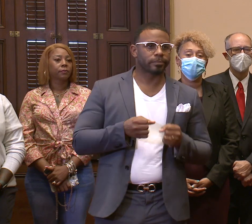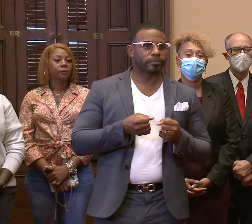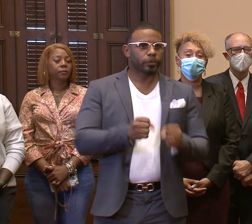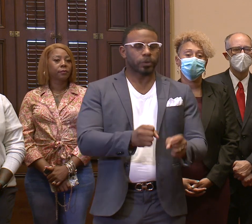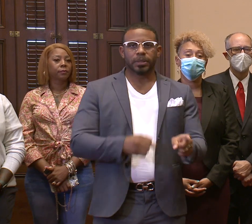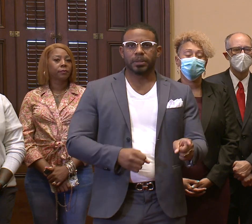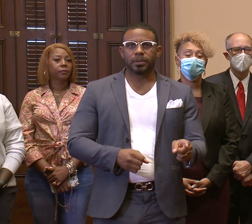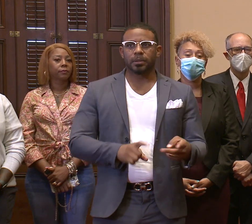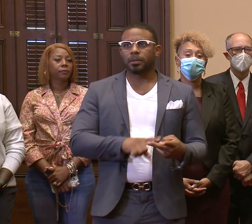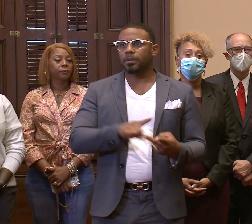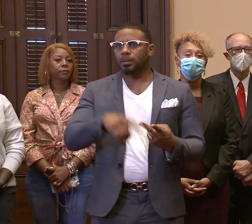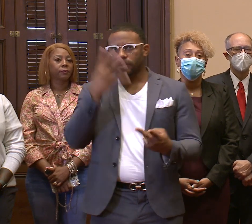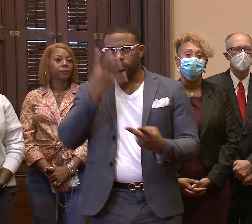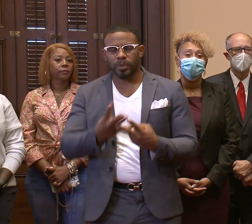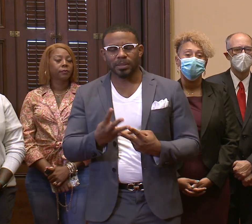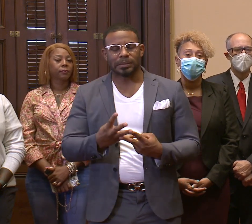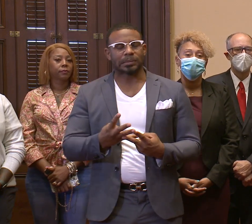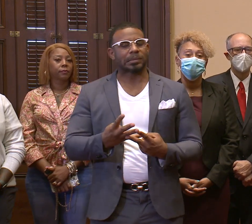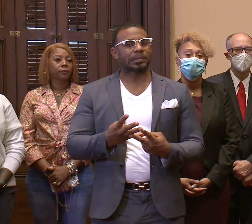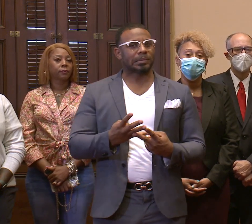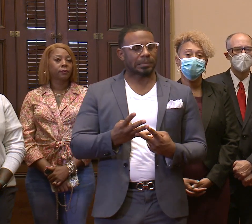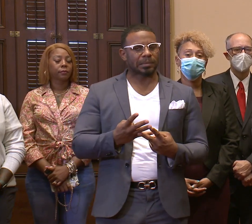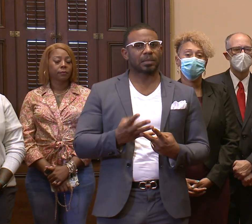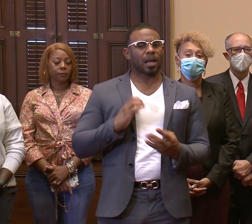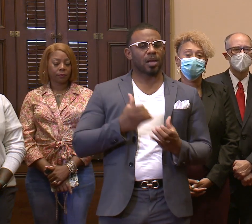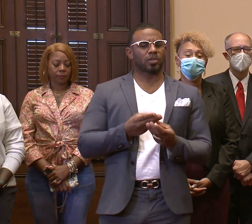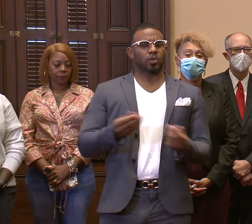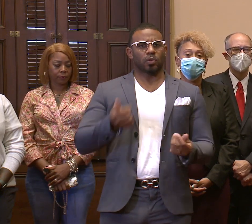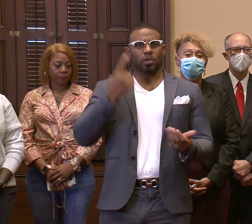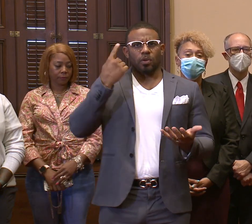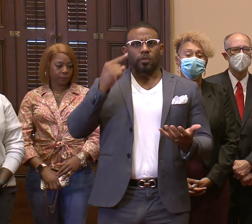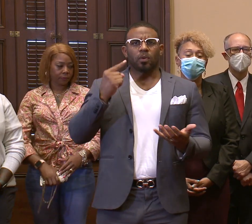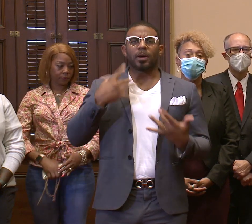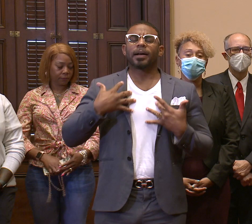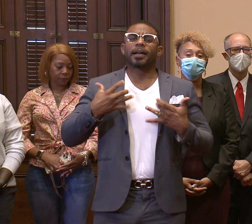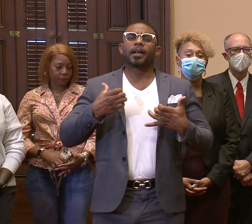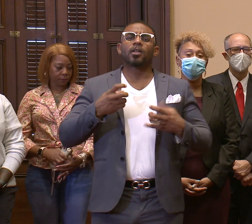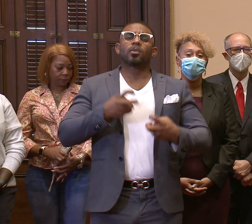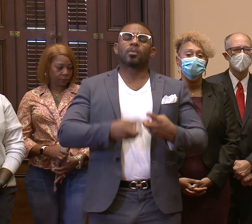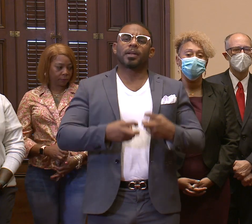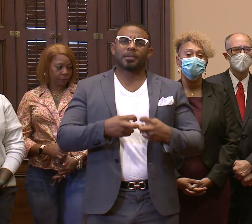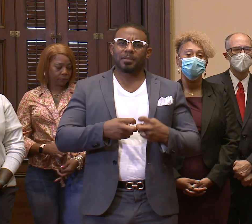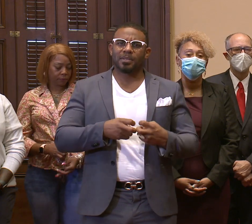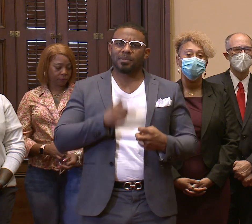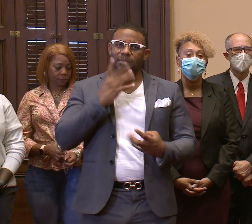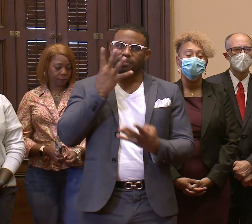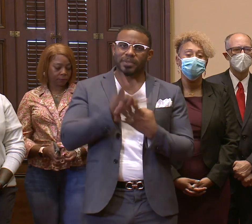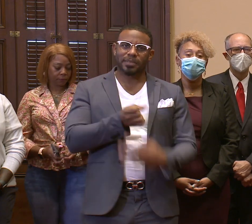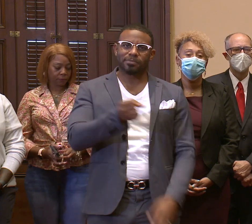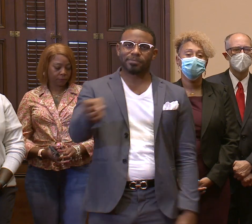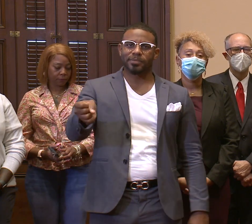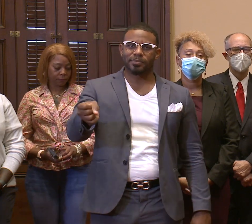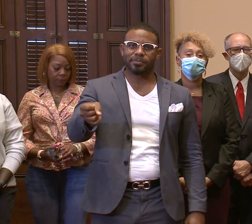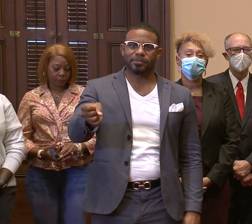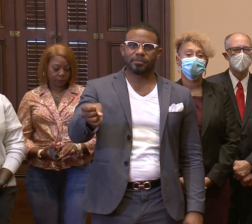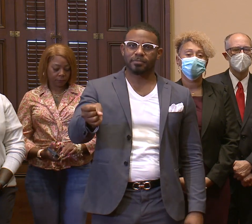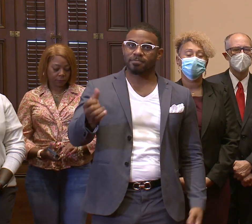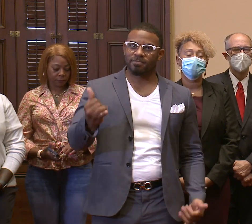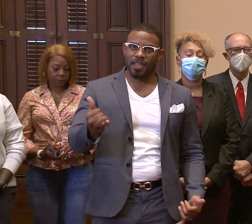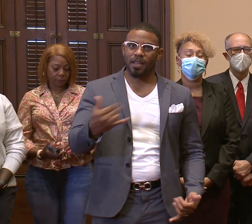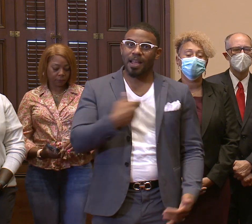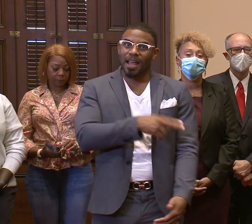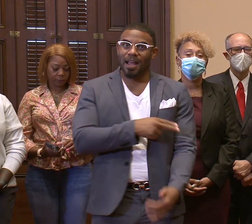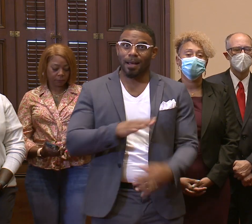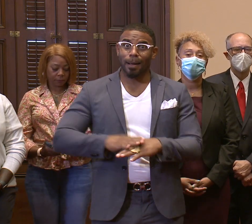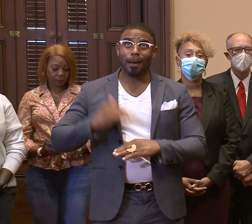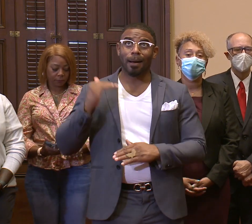streets or in prisons. Our solution for a health problem was a jail cell. Now our